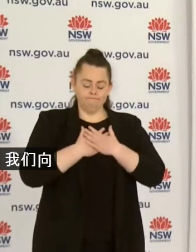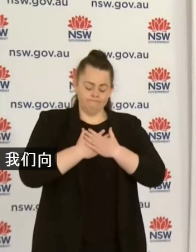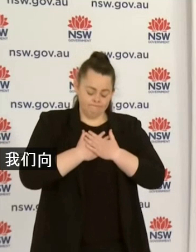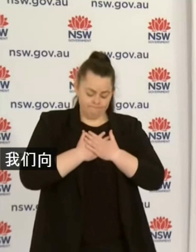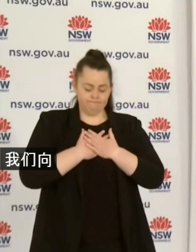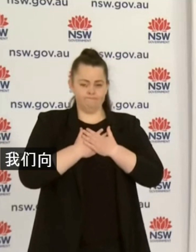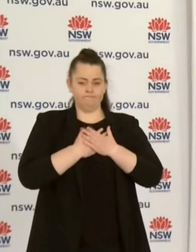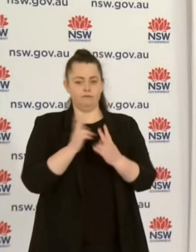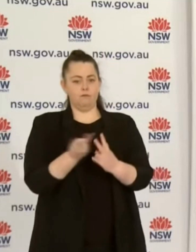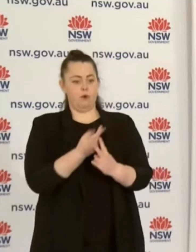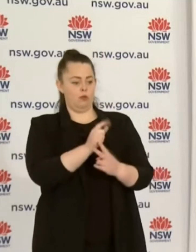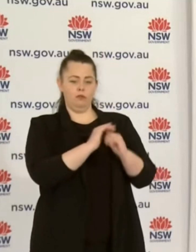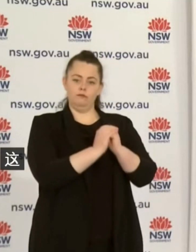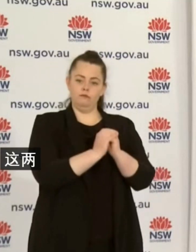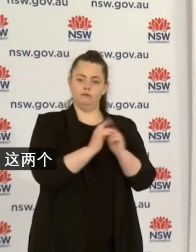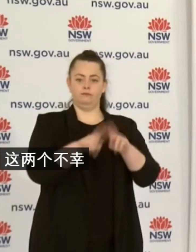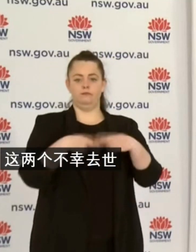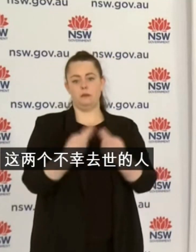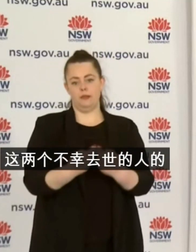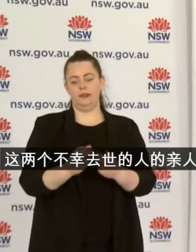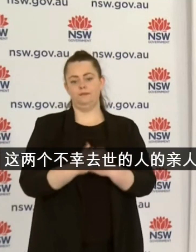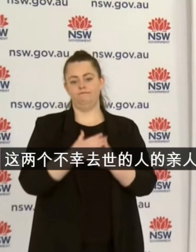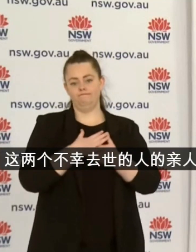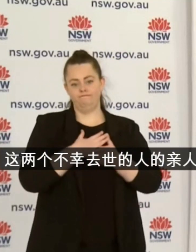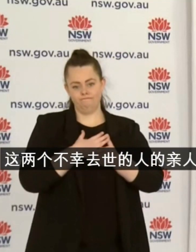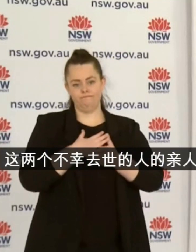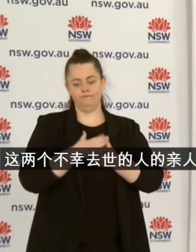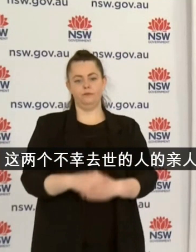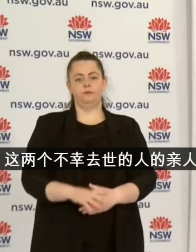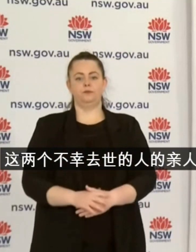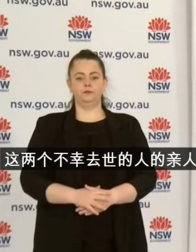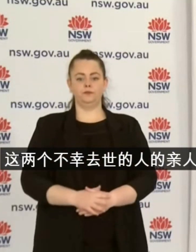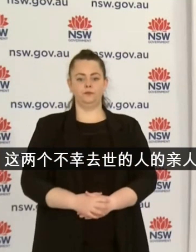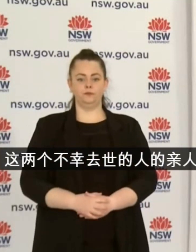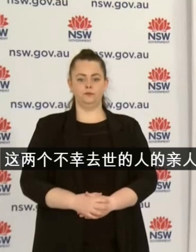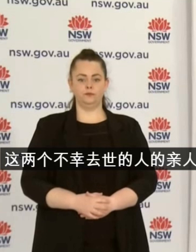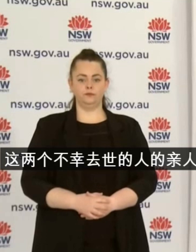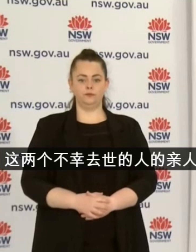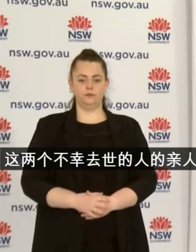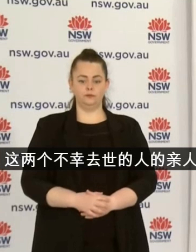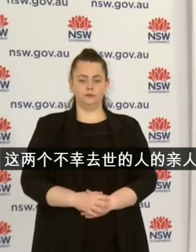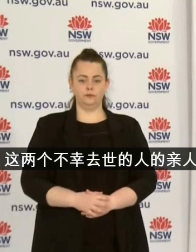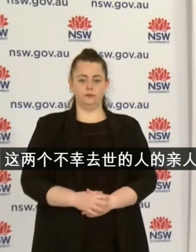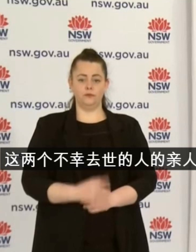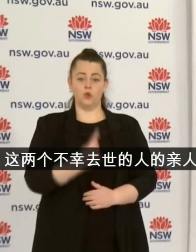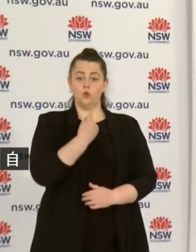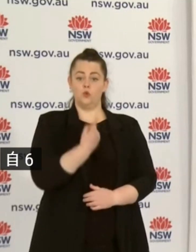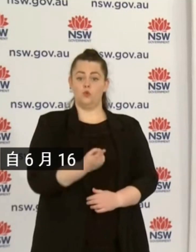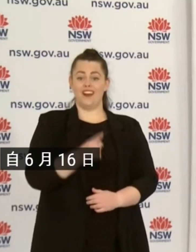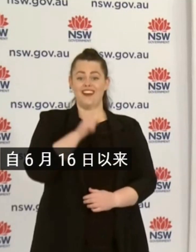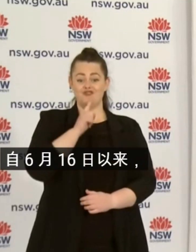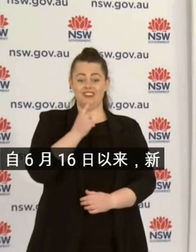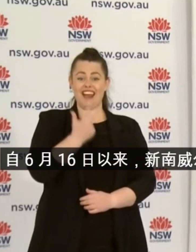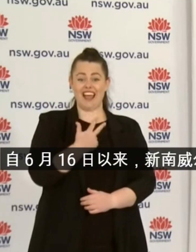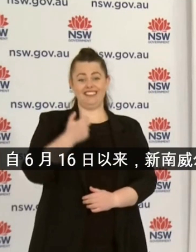sympathies for the loved ones and friends of these 2 people who have sadly died. There have been 186 COVID-related deaths